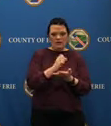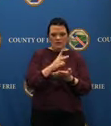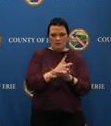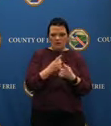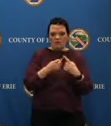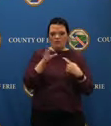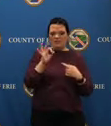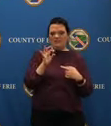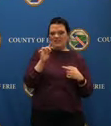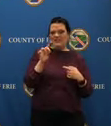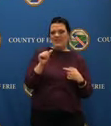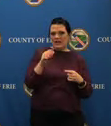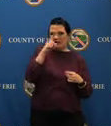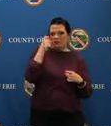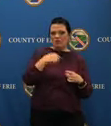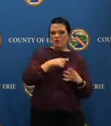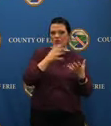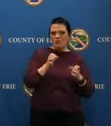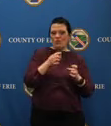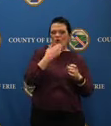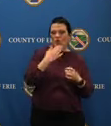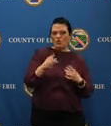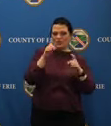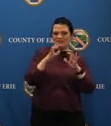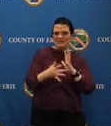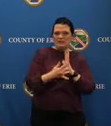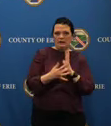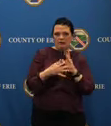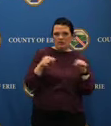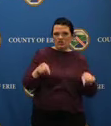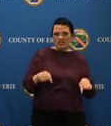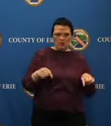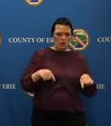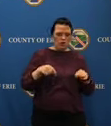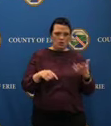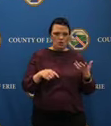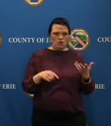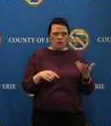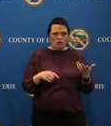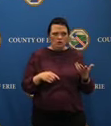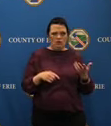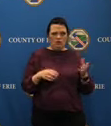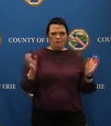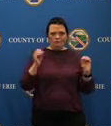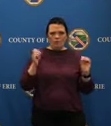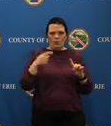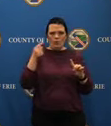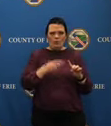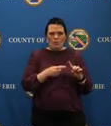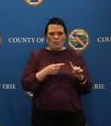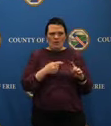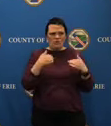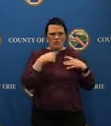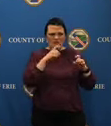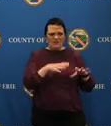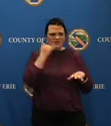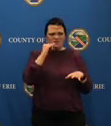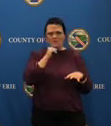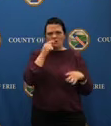the FDA, because we want good testing technology here. It really doesn't do us any good to have a test if it doesn't work well.